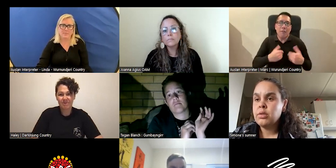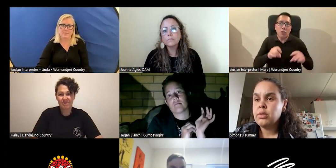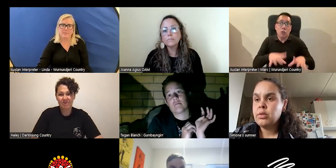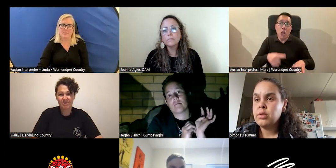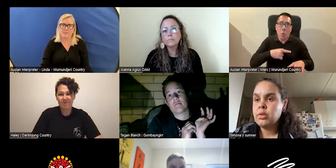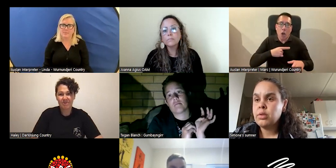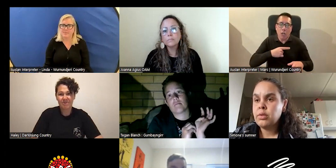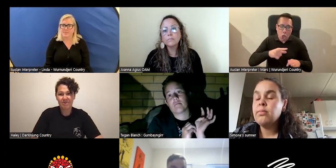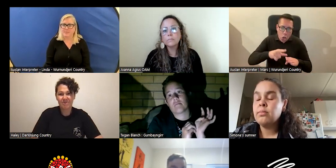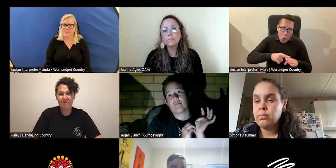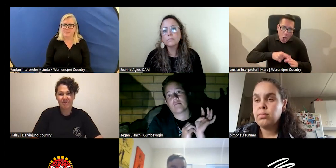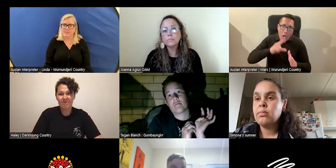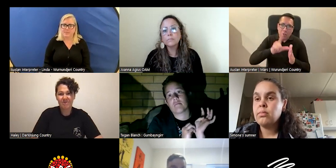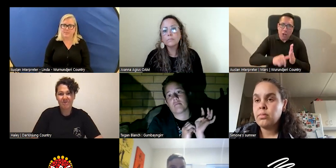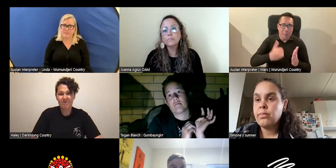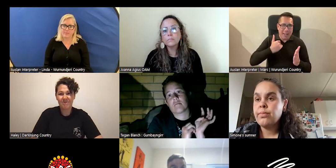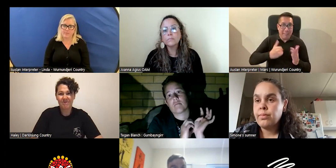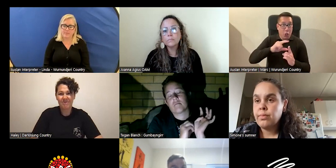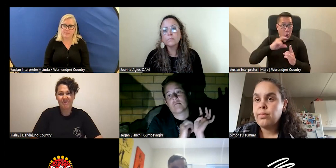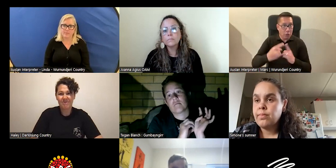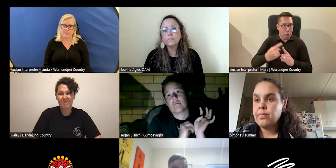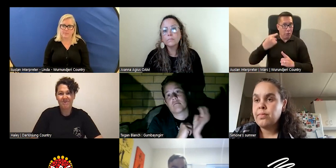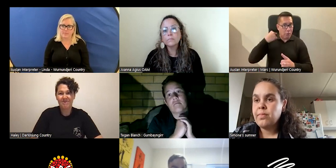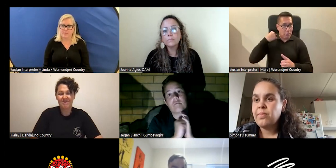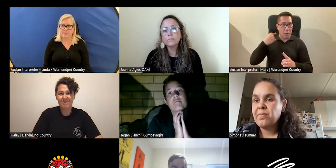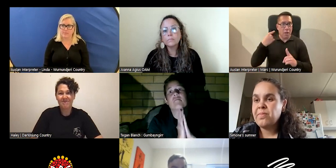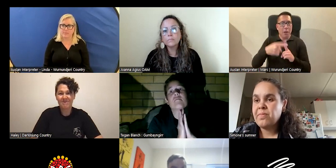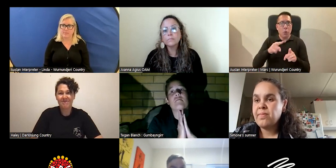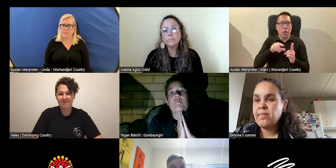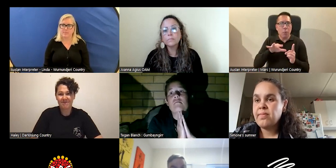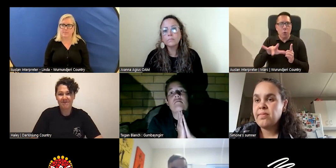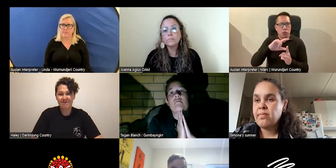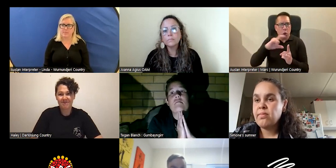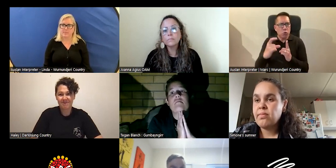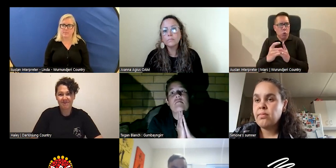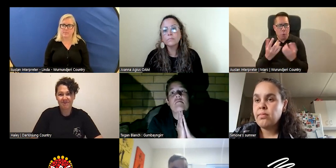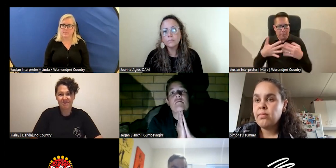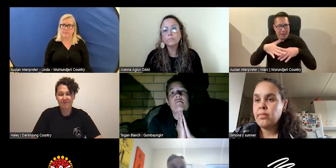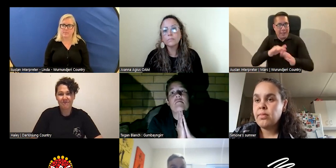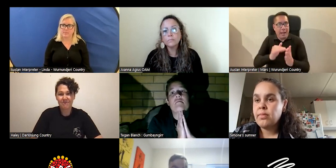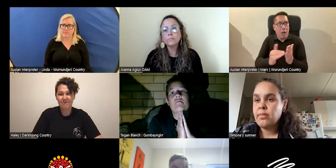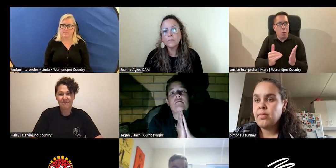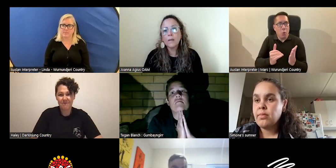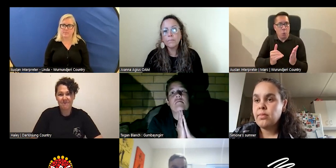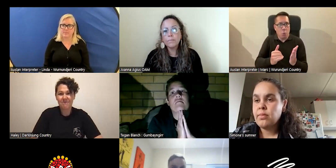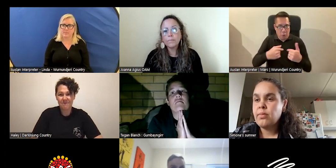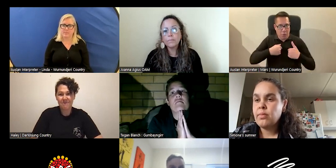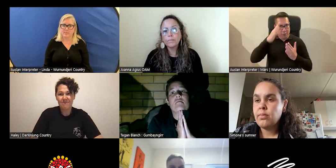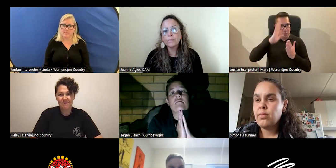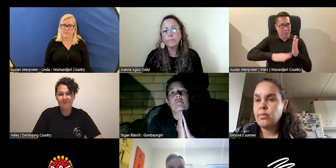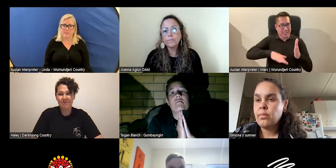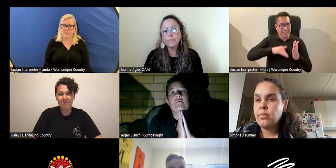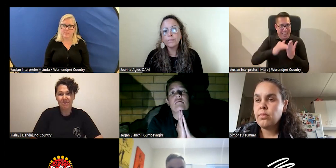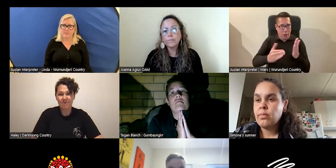planet. But you also take on the multicultural blend that we now experience and live in within Australia.